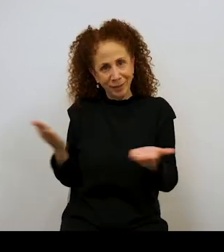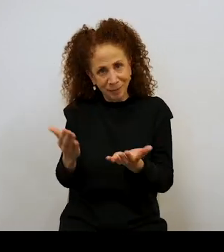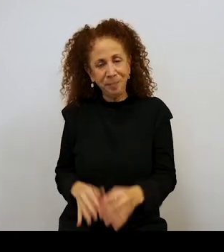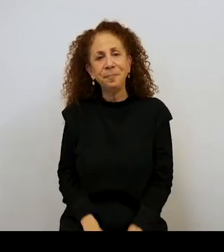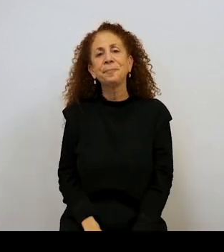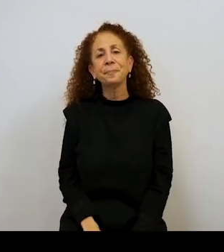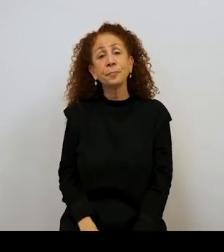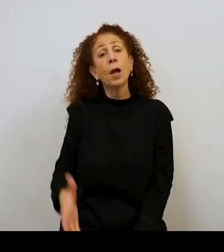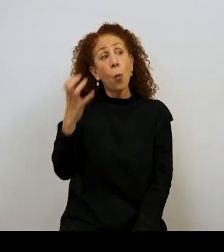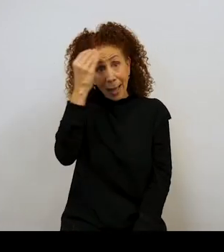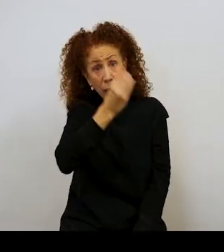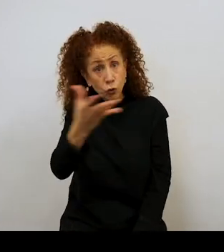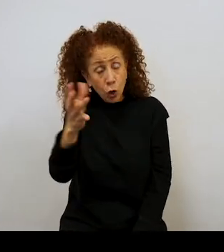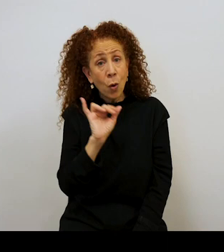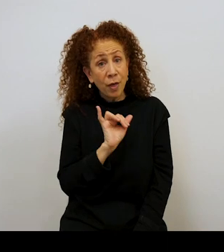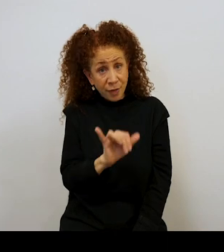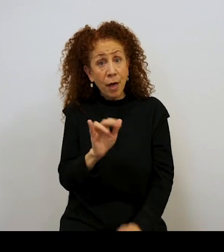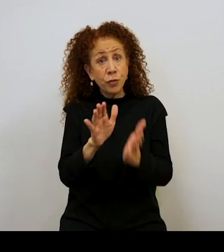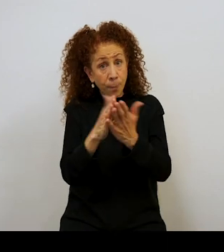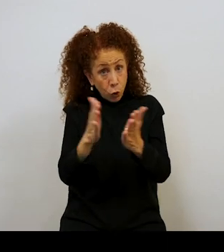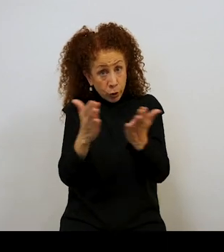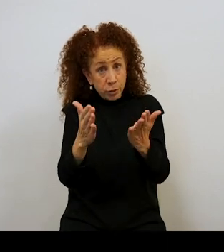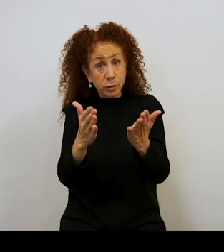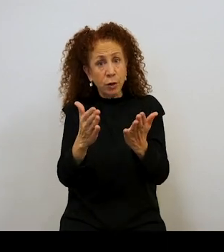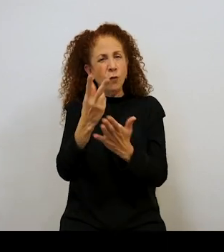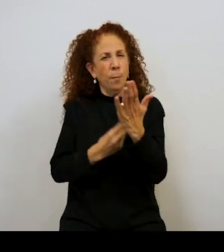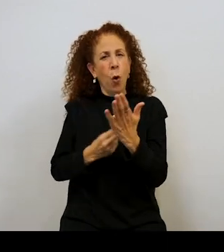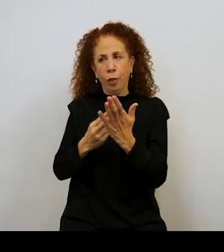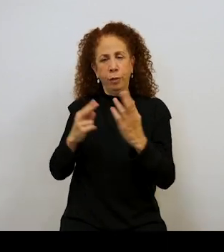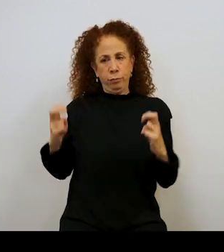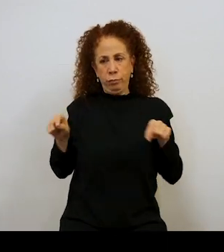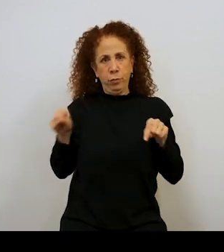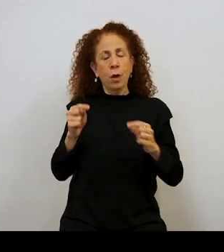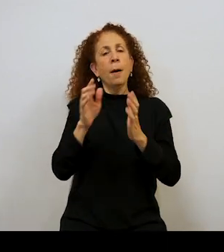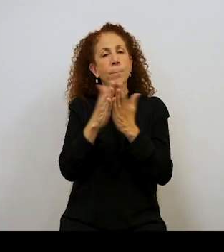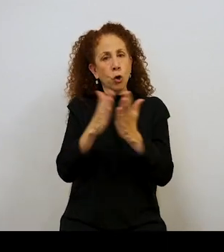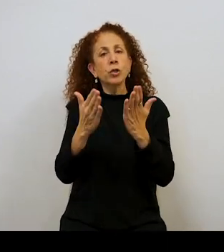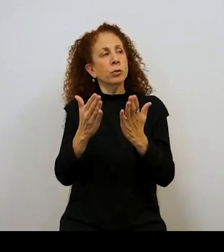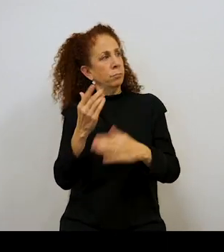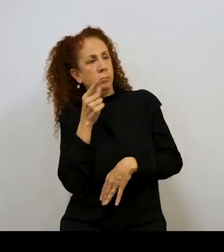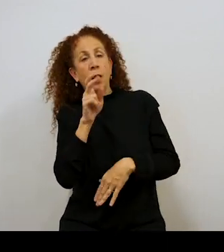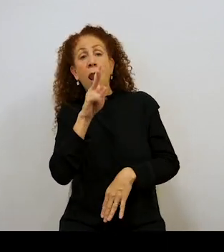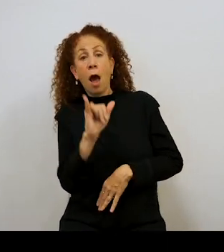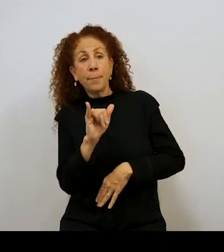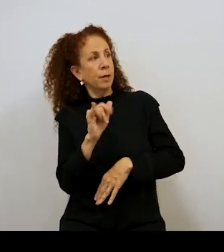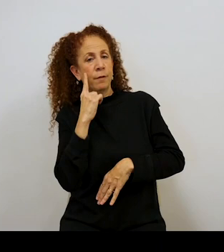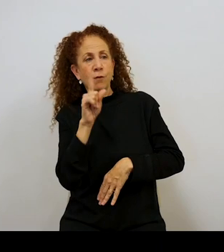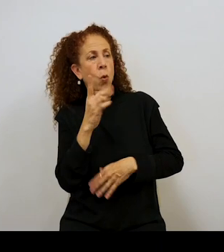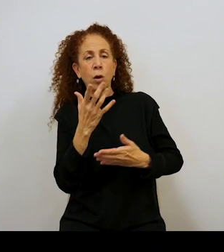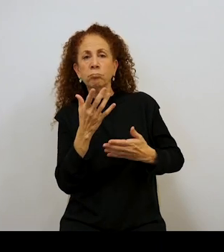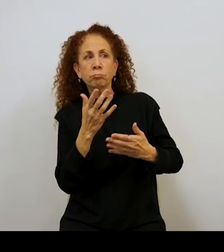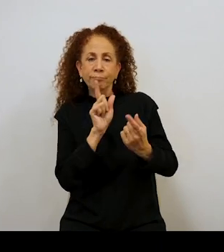I want to let you all know that the books of both Kamila Shamsie and Emily Wilson will be out in the lobby